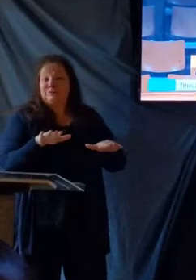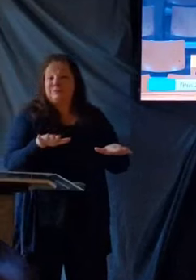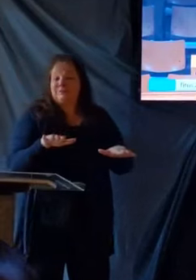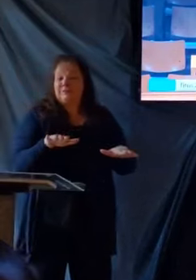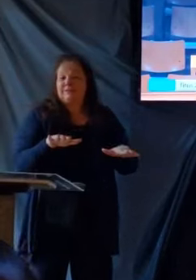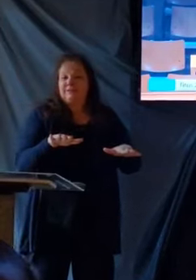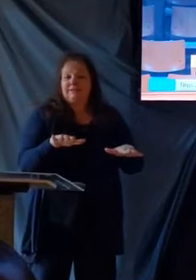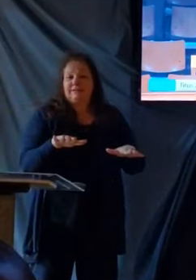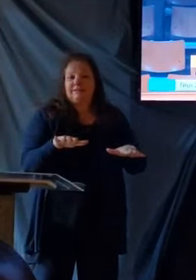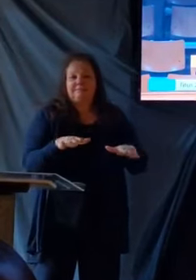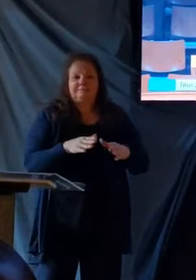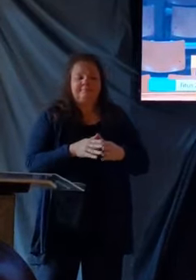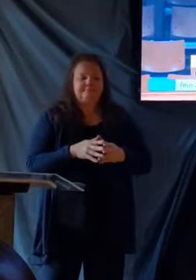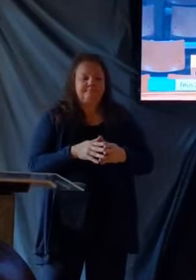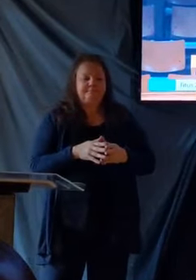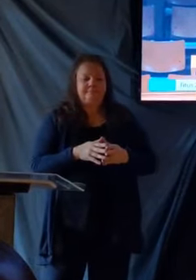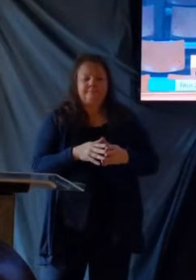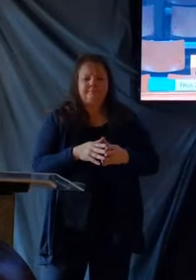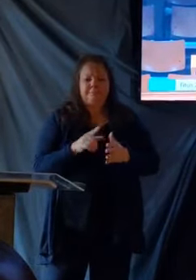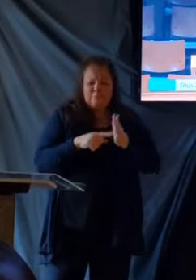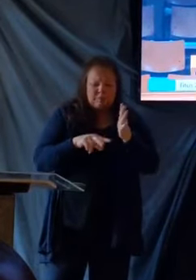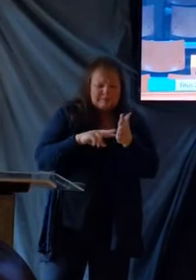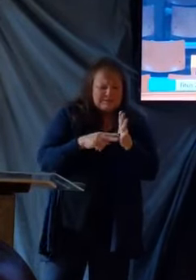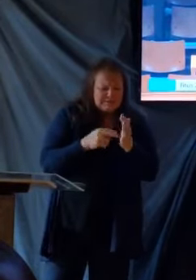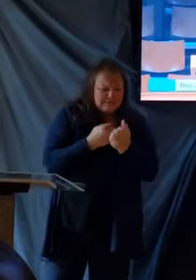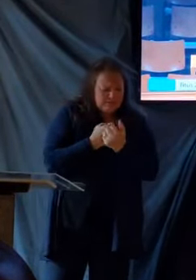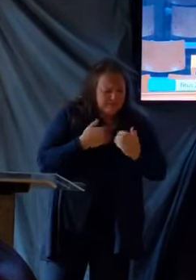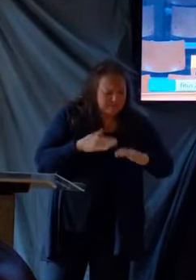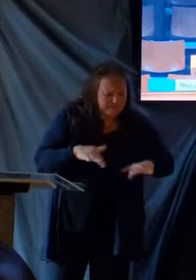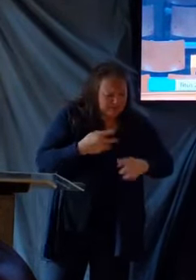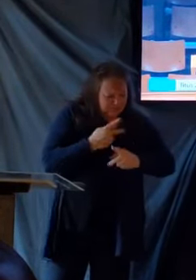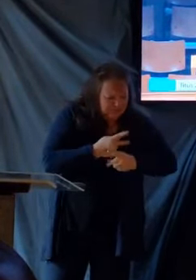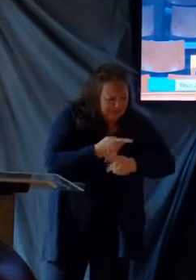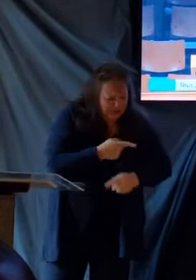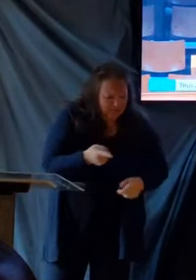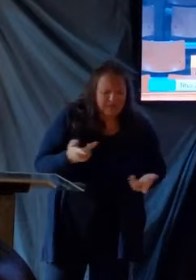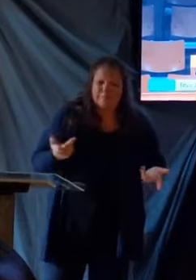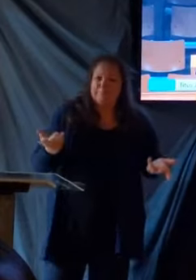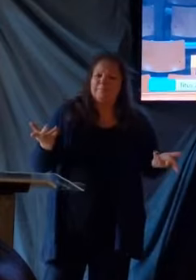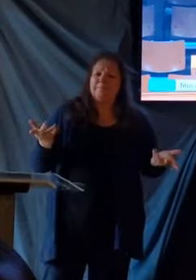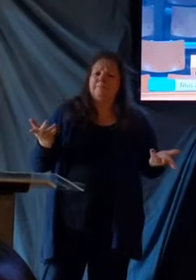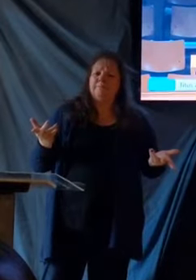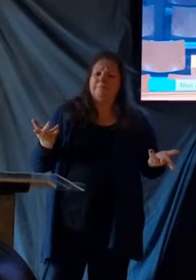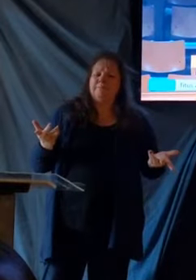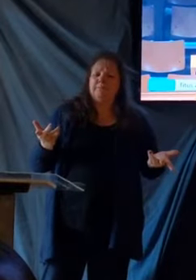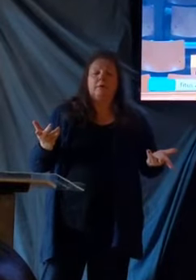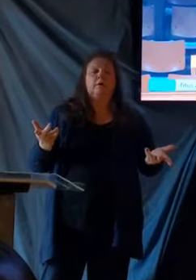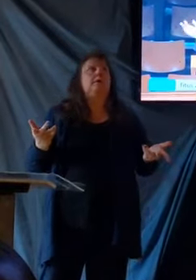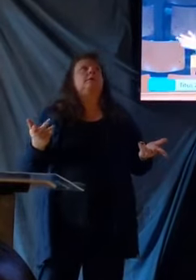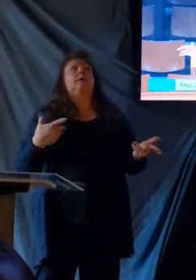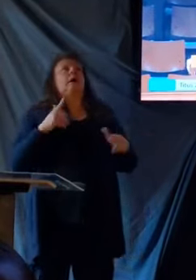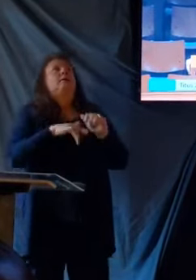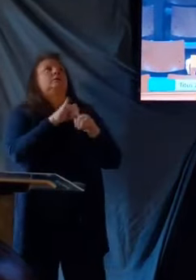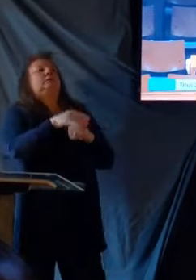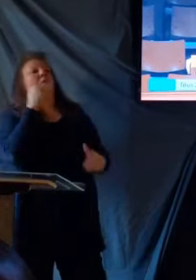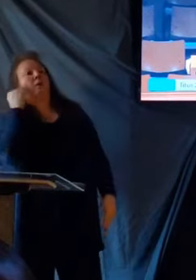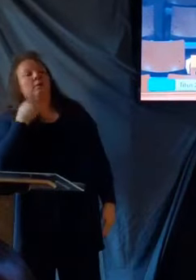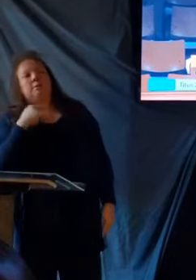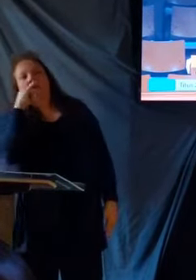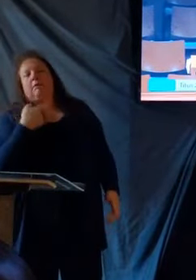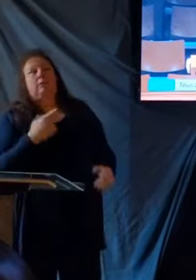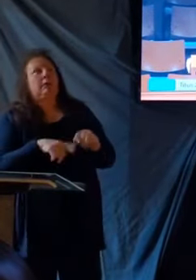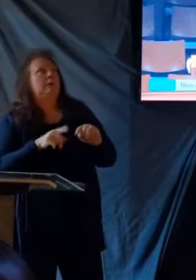we close on that. What does it mean to love your children? Take care of your children. And the women, oh man, I couldn't stay home with a kid. I